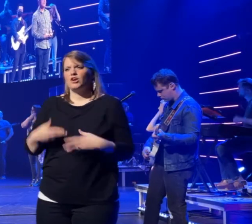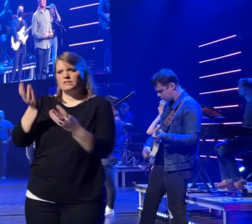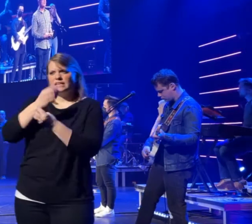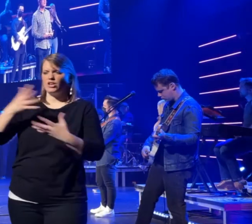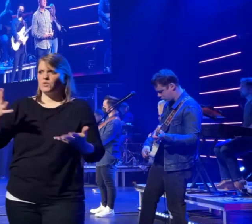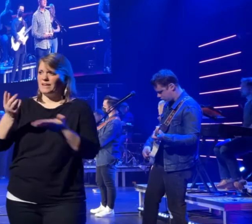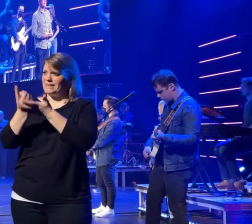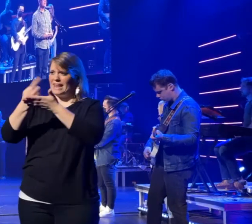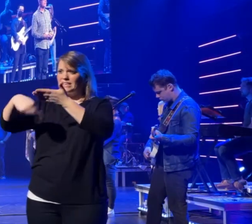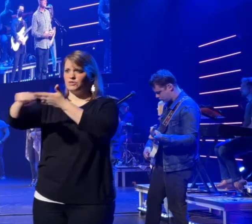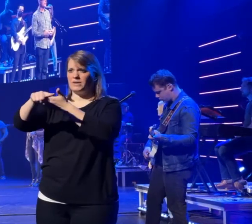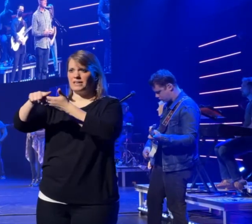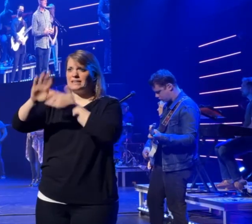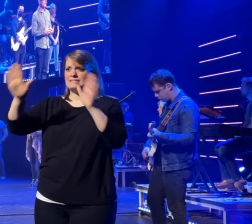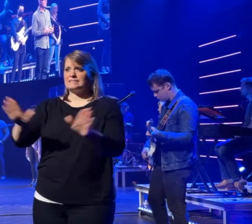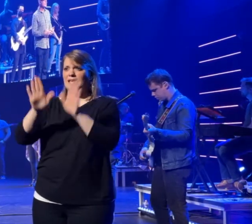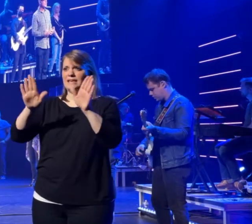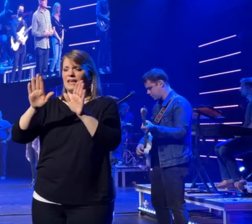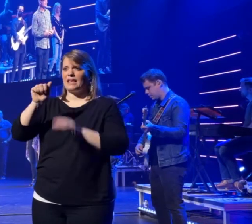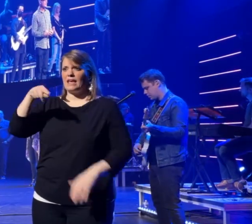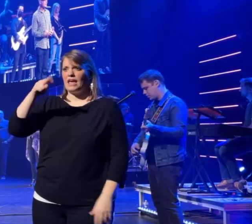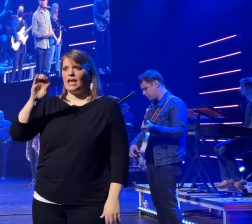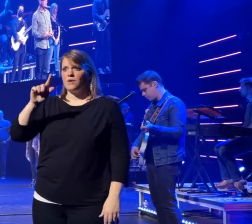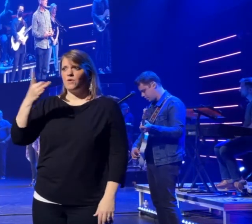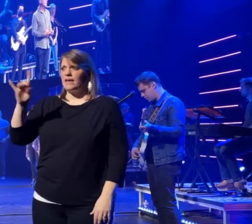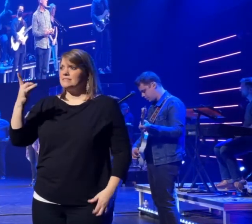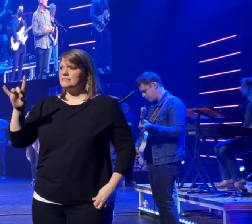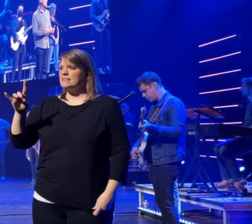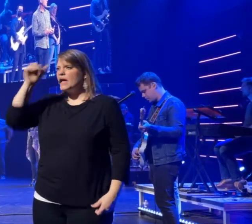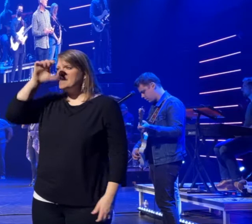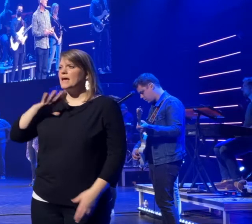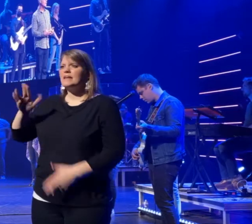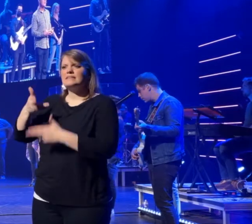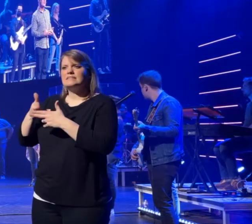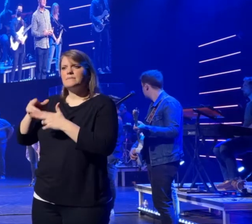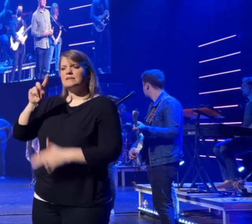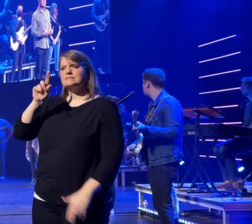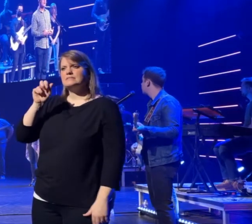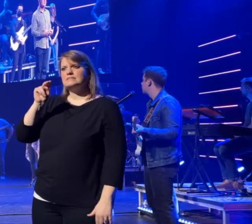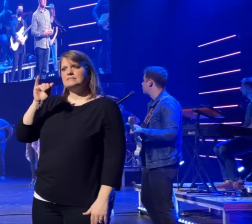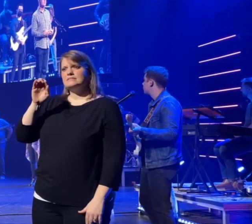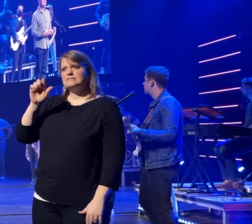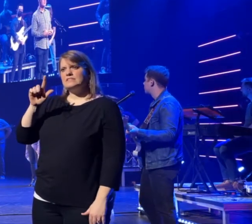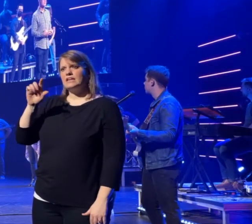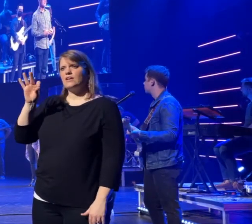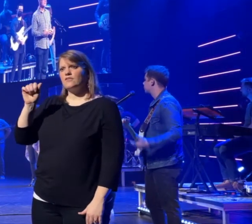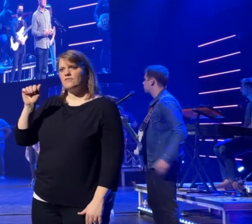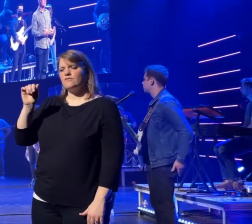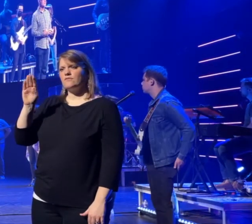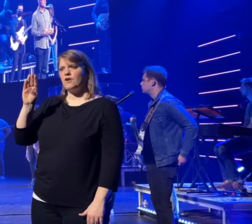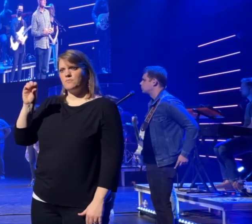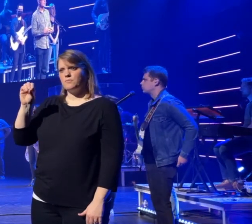Sunday, the 18th of April, a guy named Daniel Fabui, who some of you would know, if we've talked about him some, sent